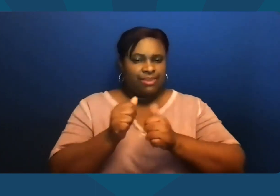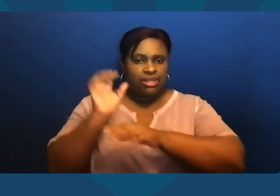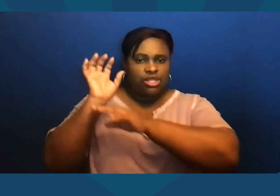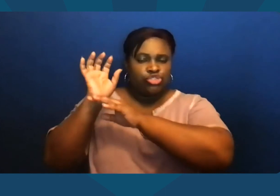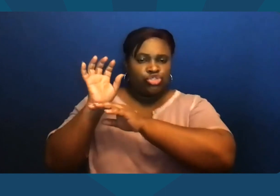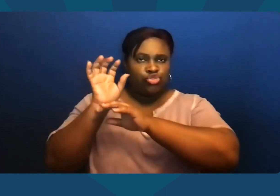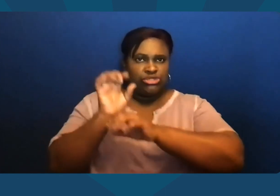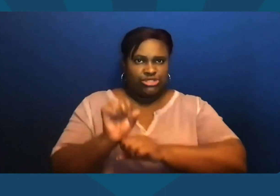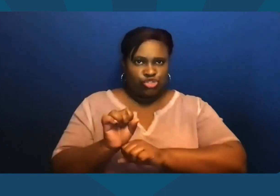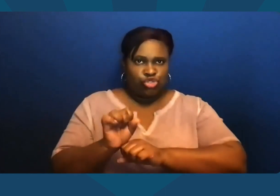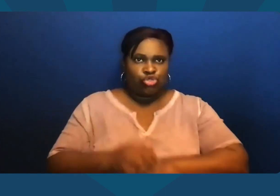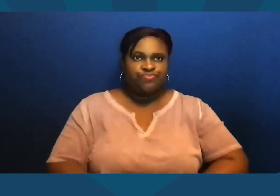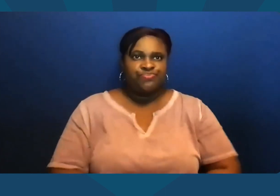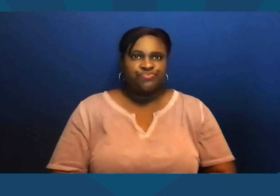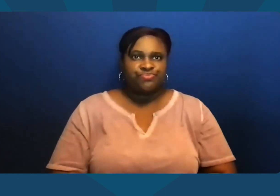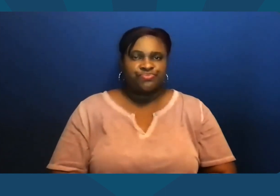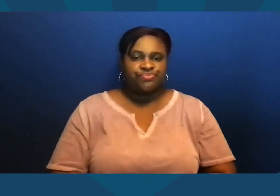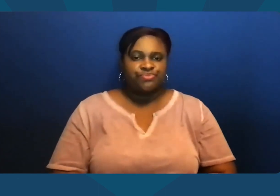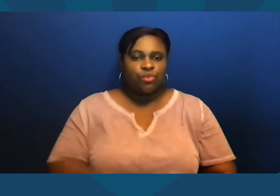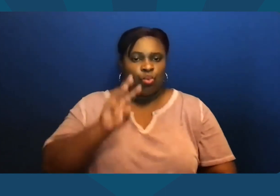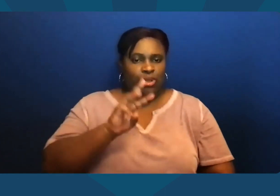Campaign funding traditional.